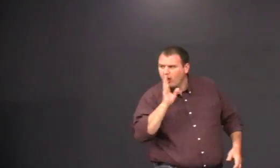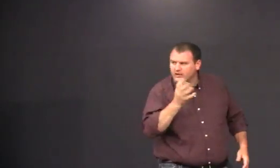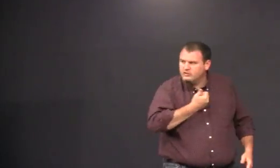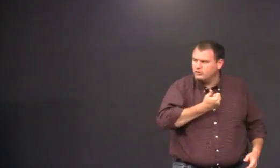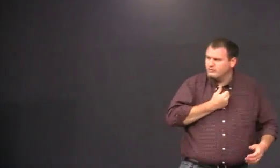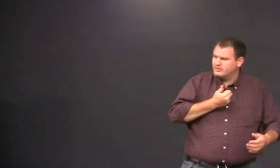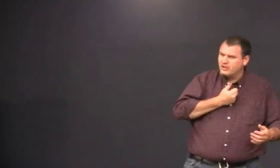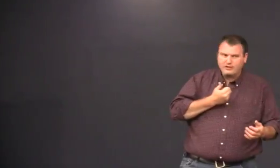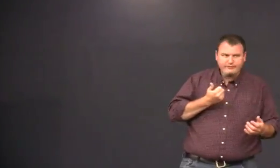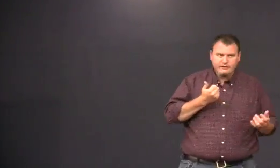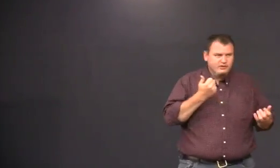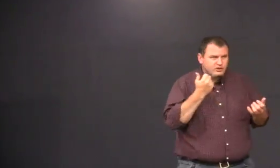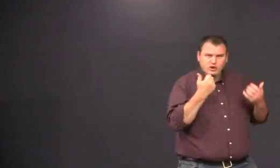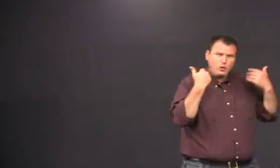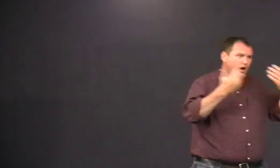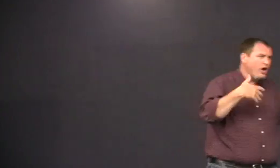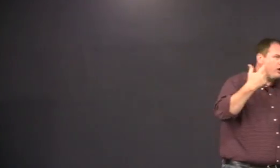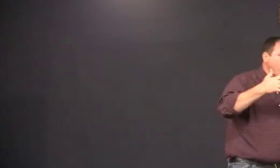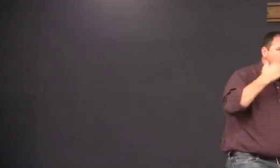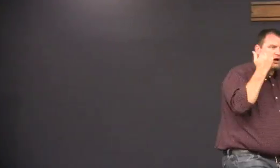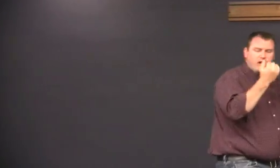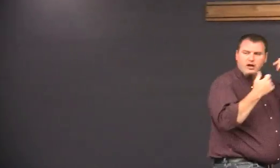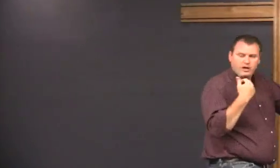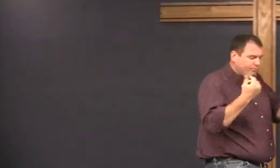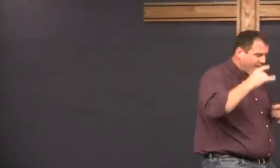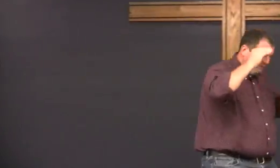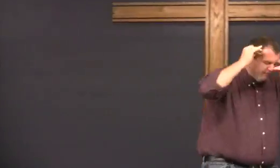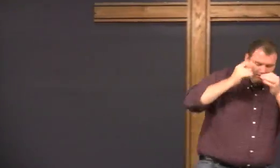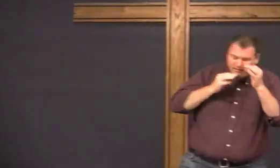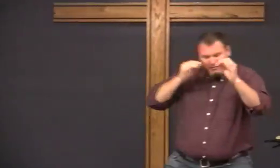talking to himself, just going on and on.